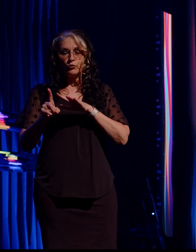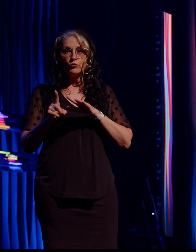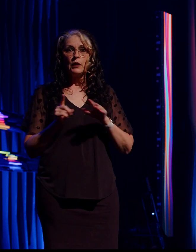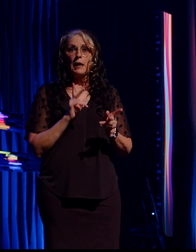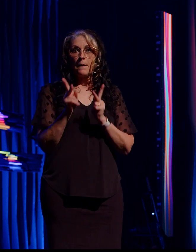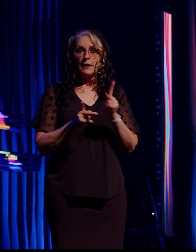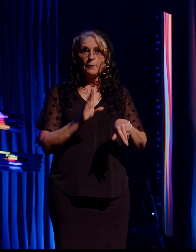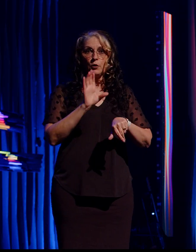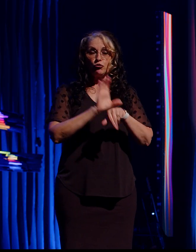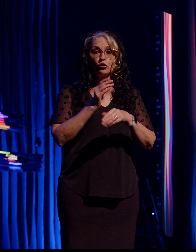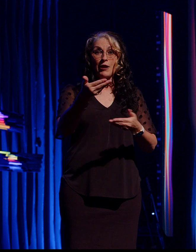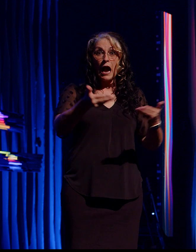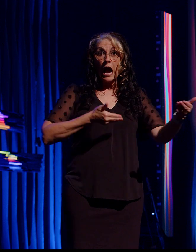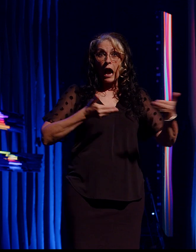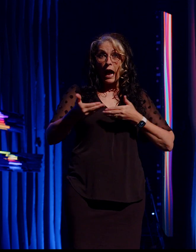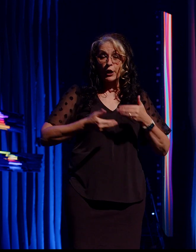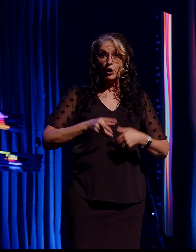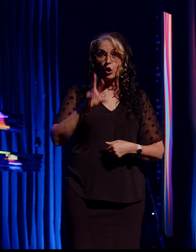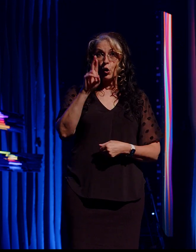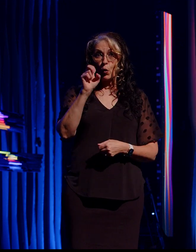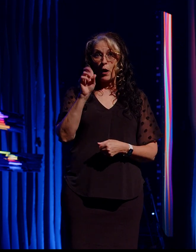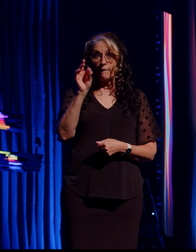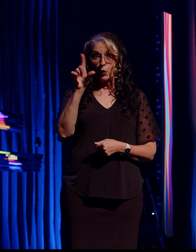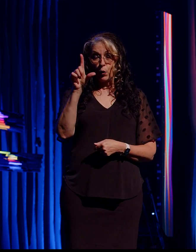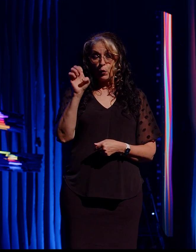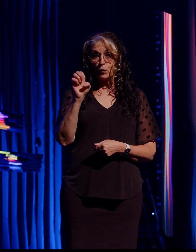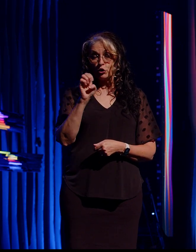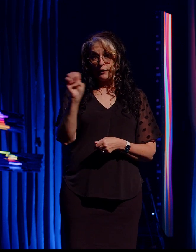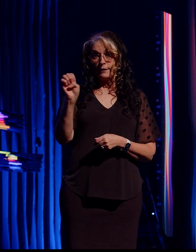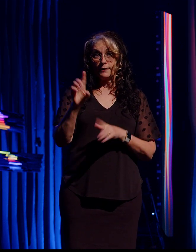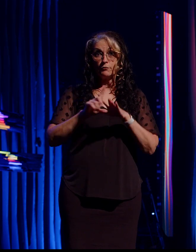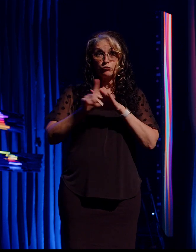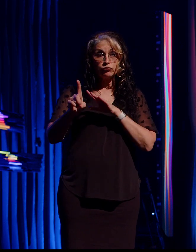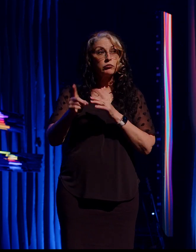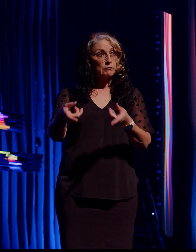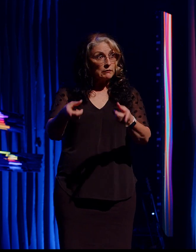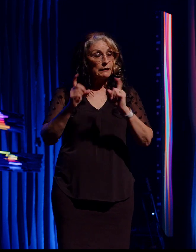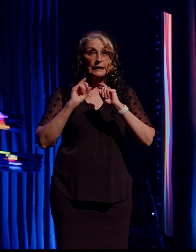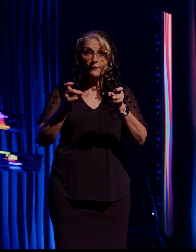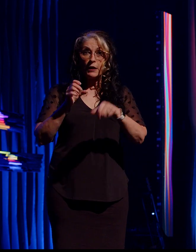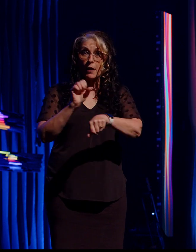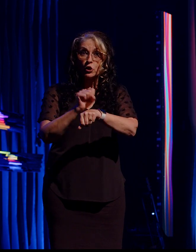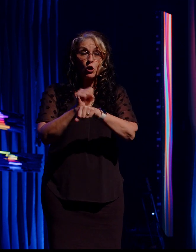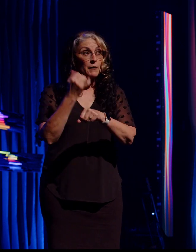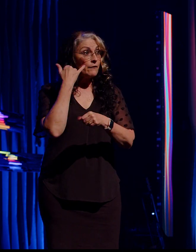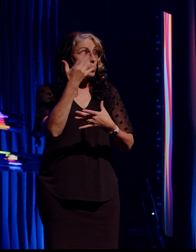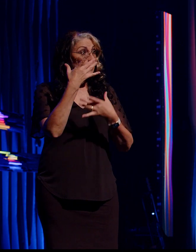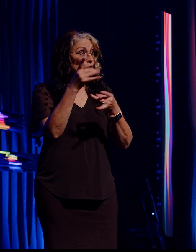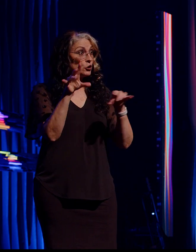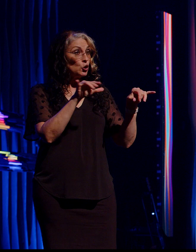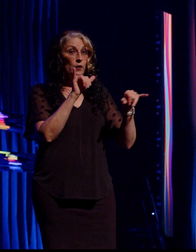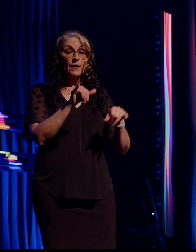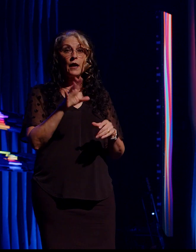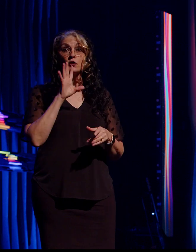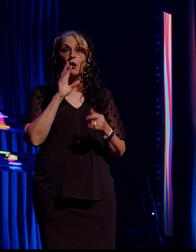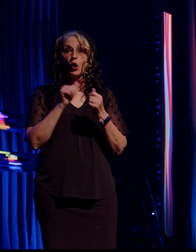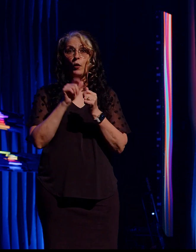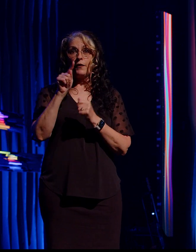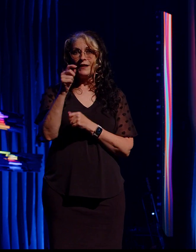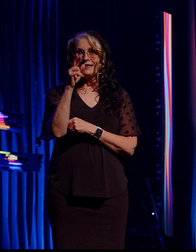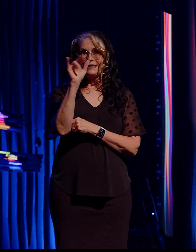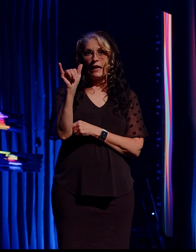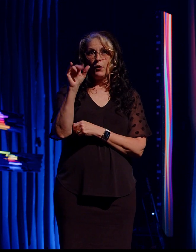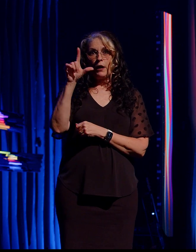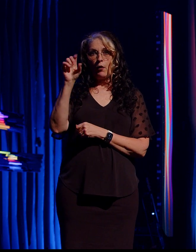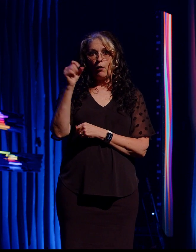church hire refugees that give them jobs from our church family. If you're interested in doing that, you can talk to Terry Logan. So I could